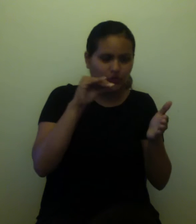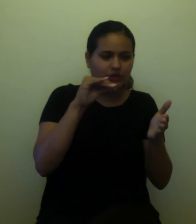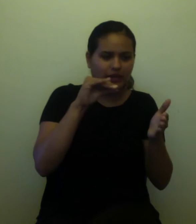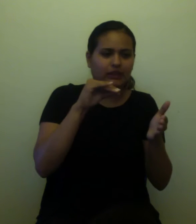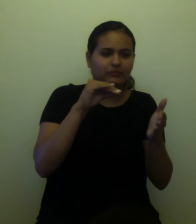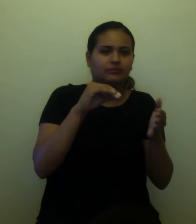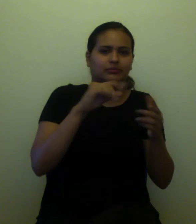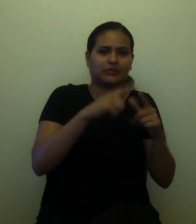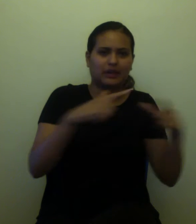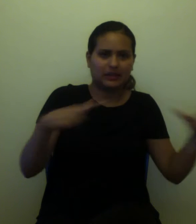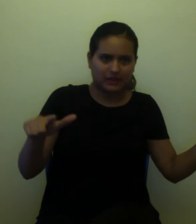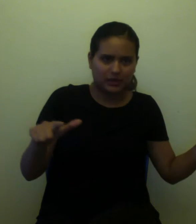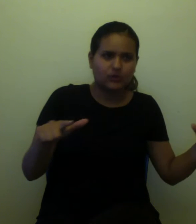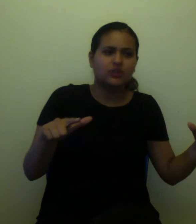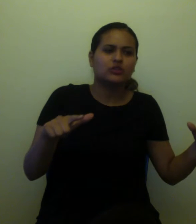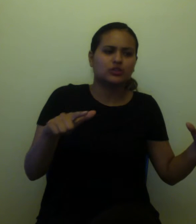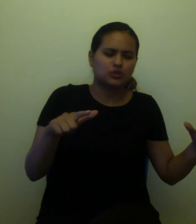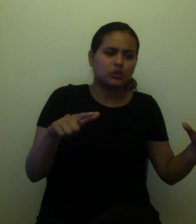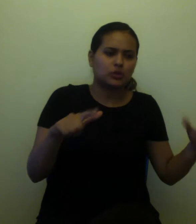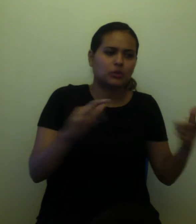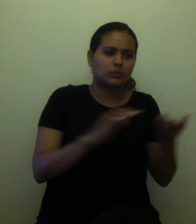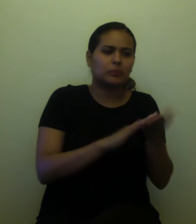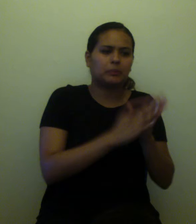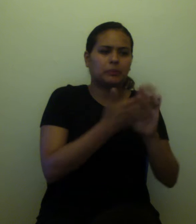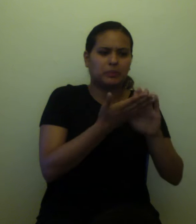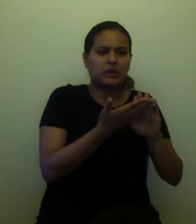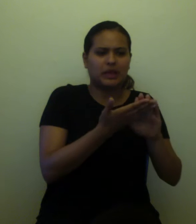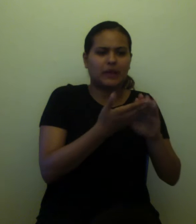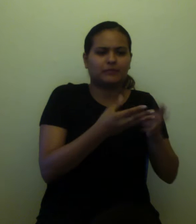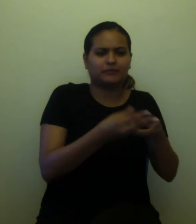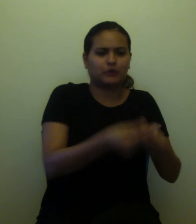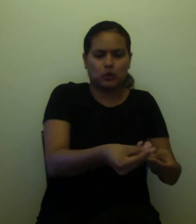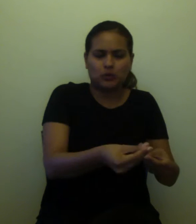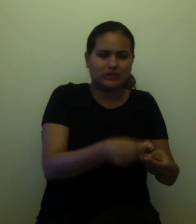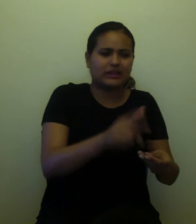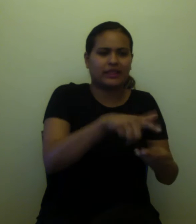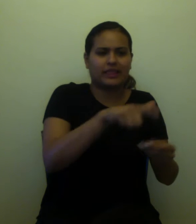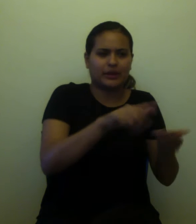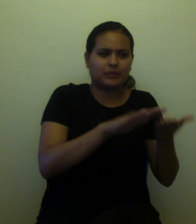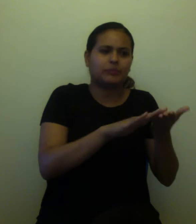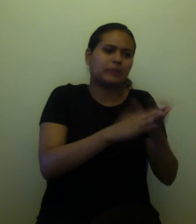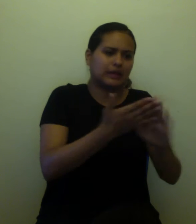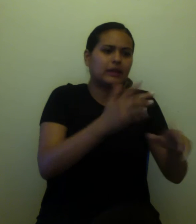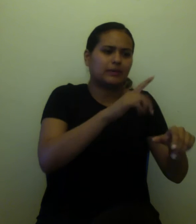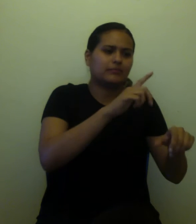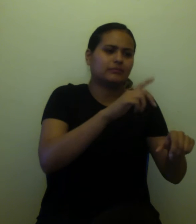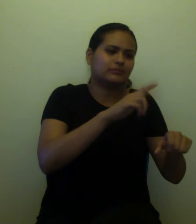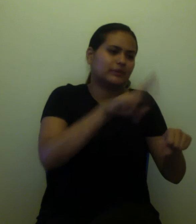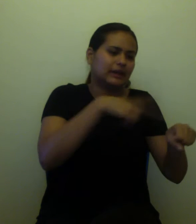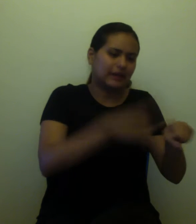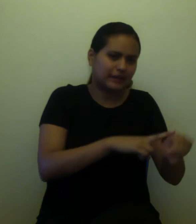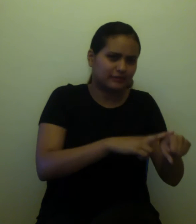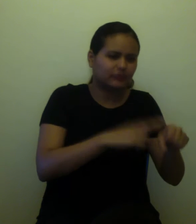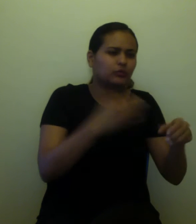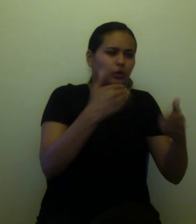to native. But I looked around and I saw all of these people from different